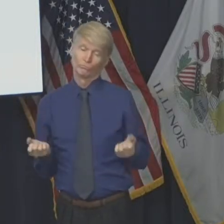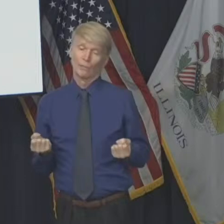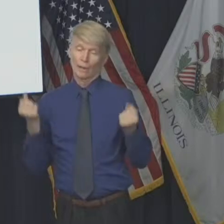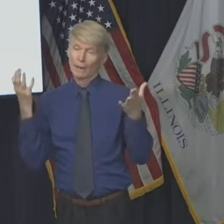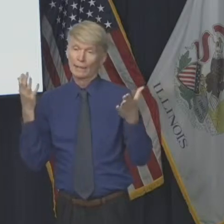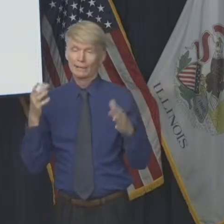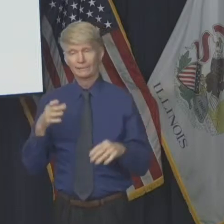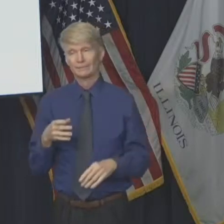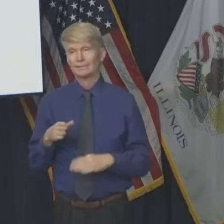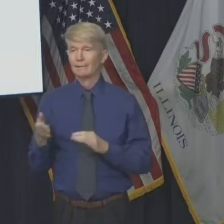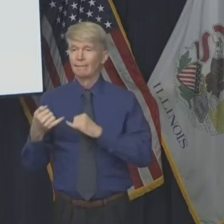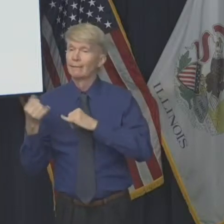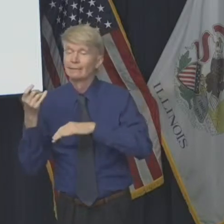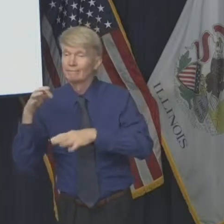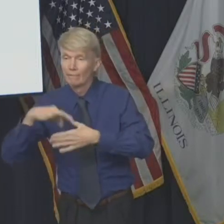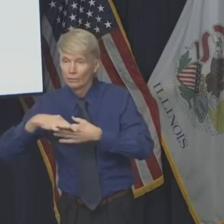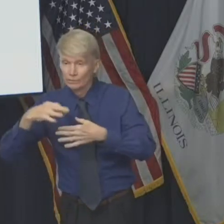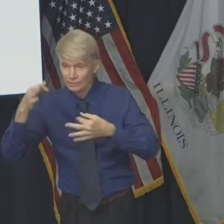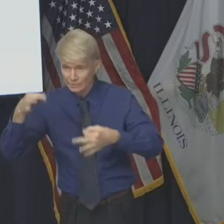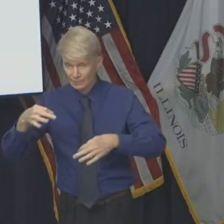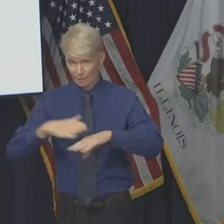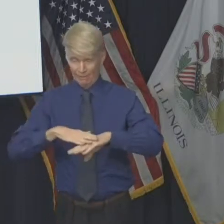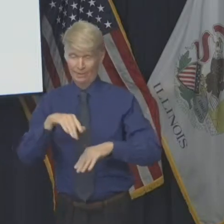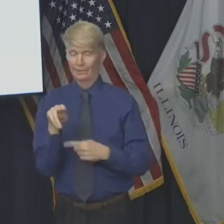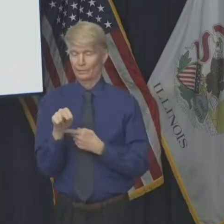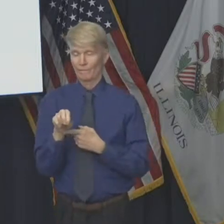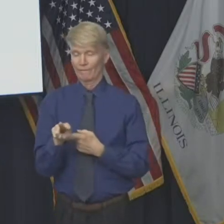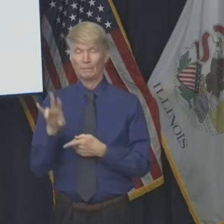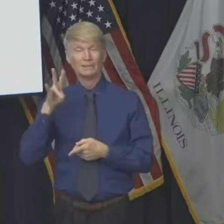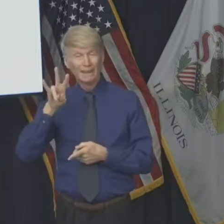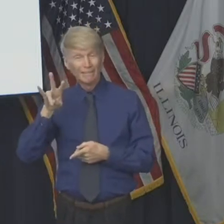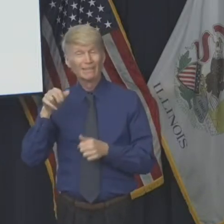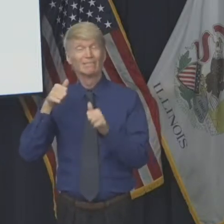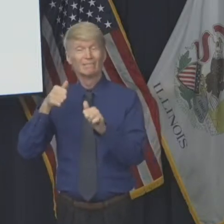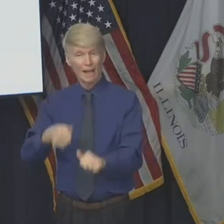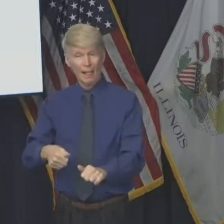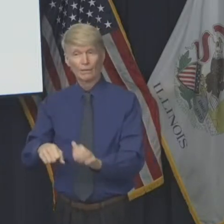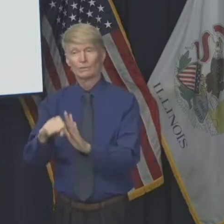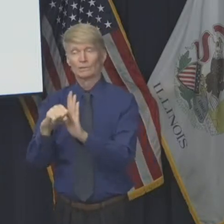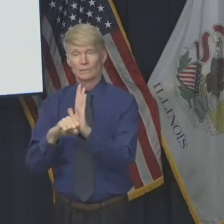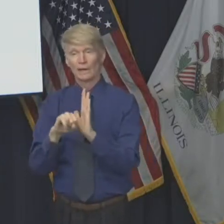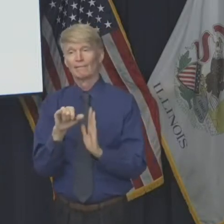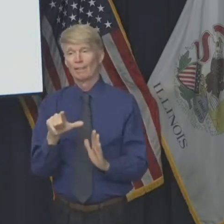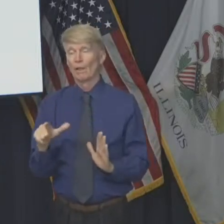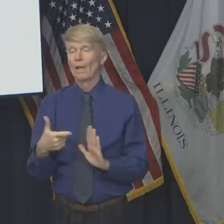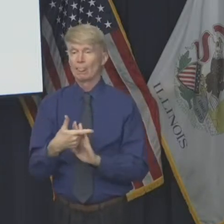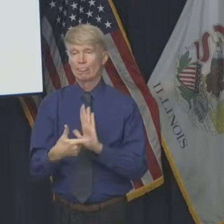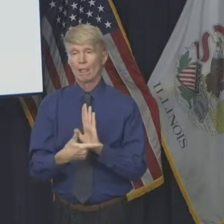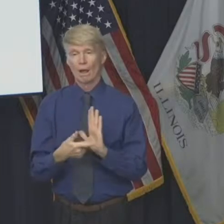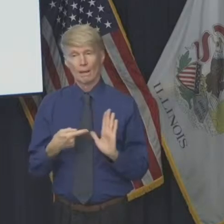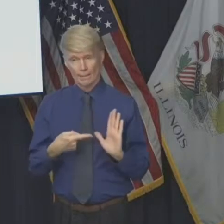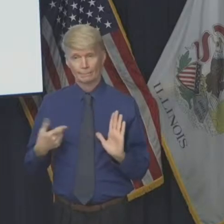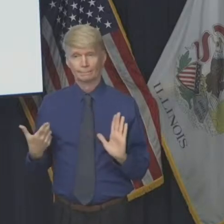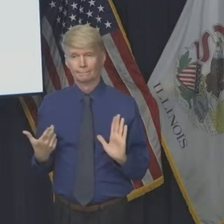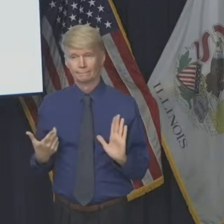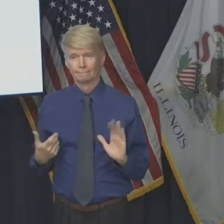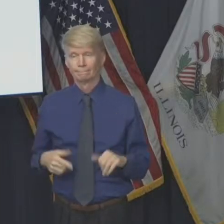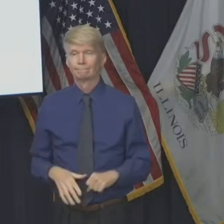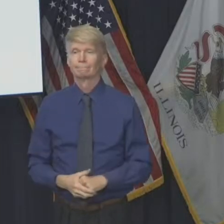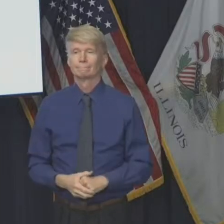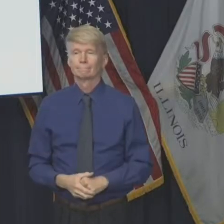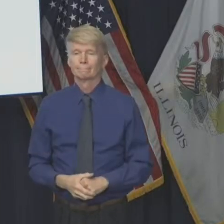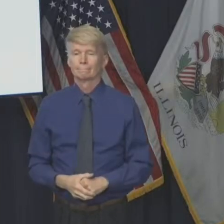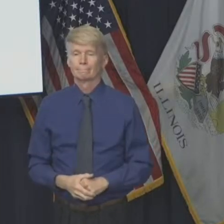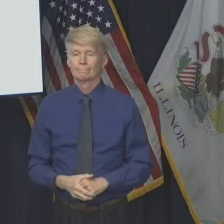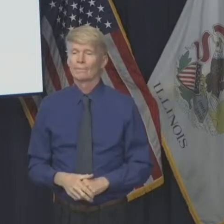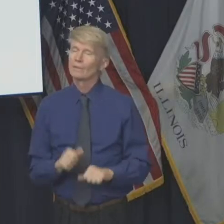November 17th. That's in accordance with existing state law. And just as with every election, states